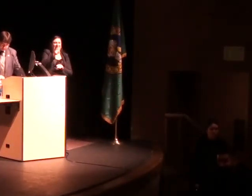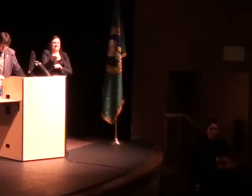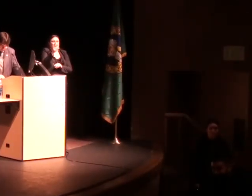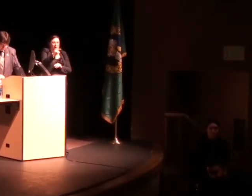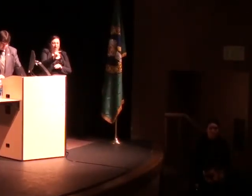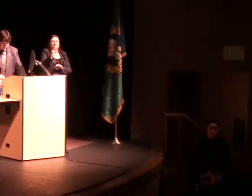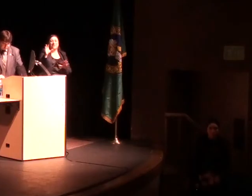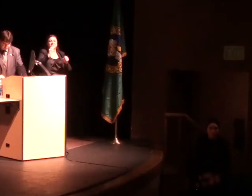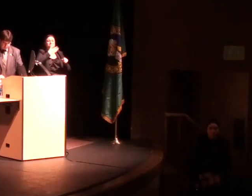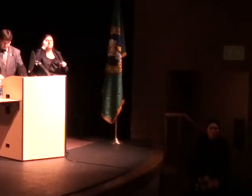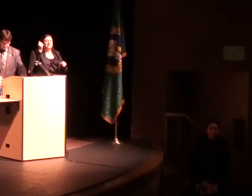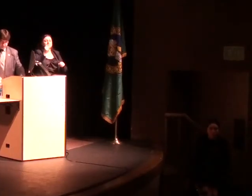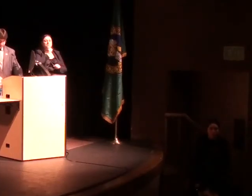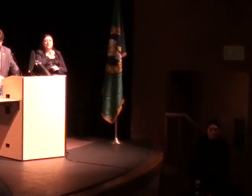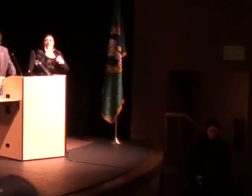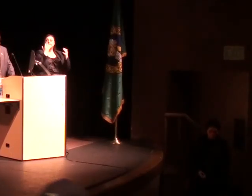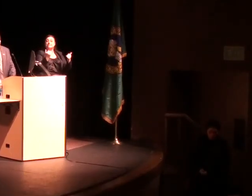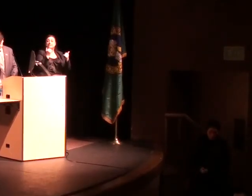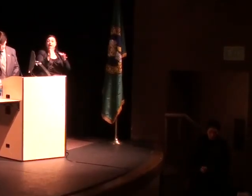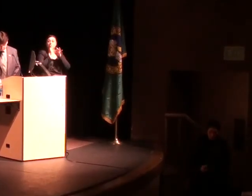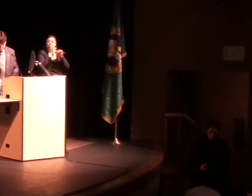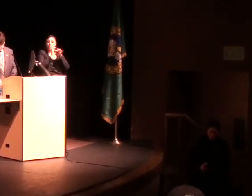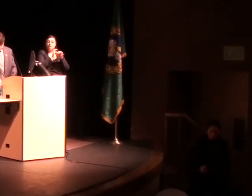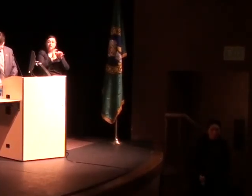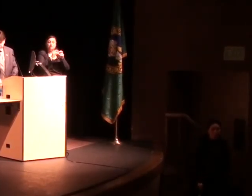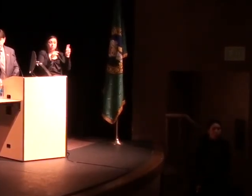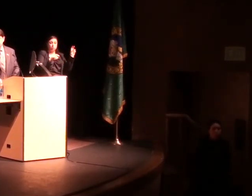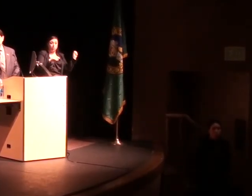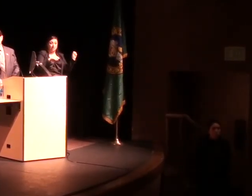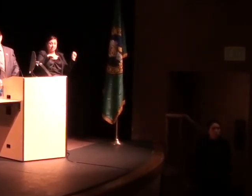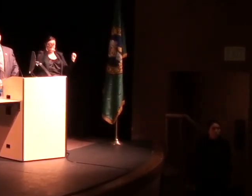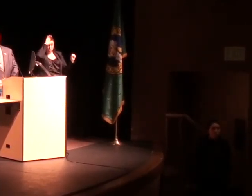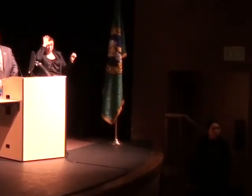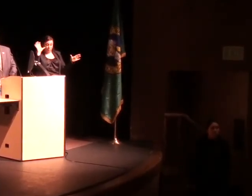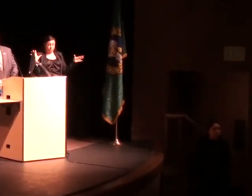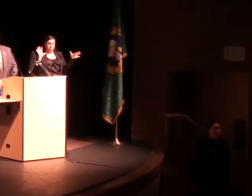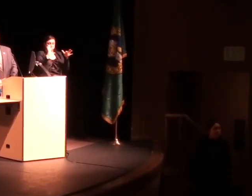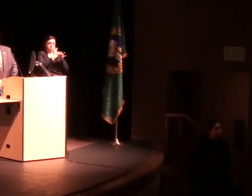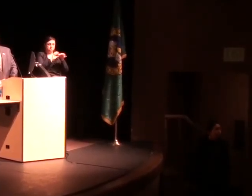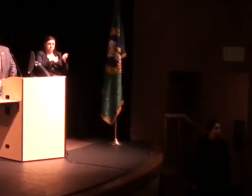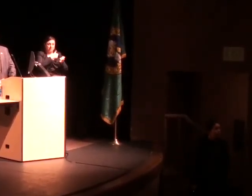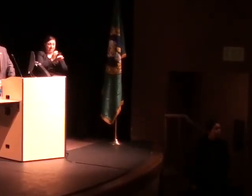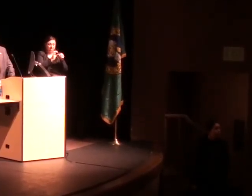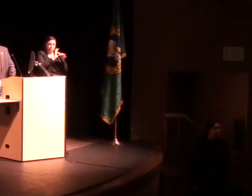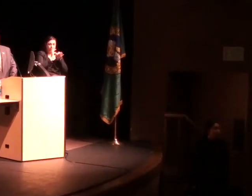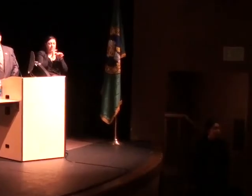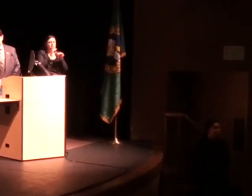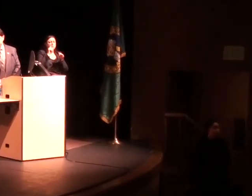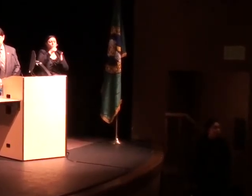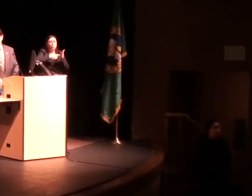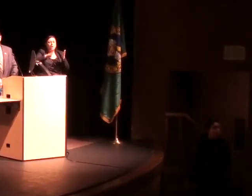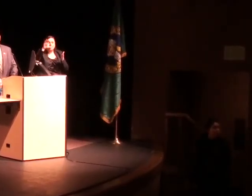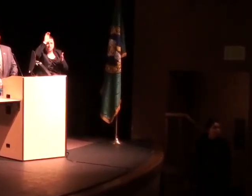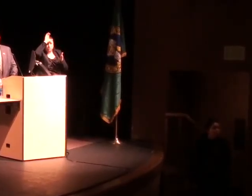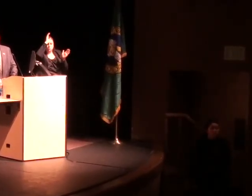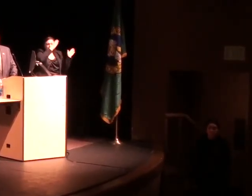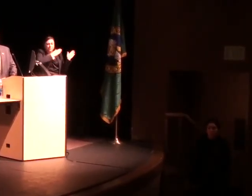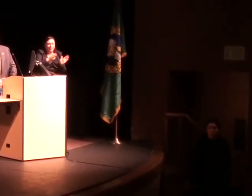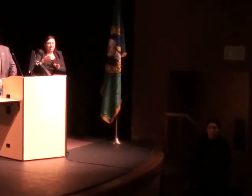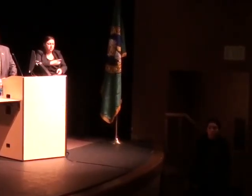Now that you've established relationship with the U.S., what is the plan of the Cuban government to defend